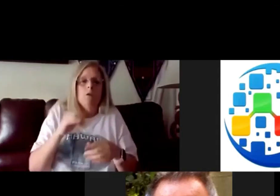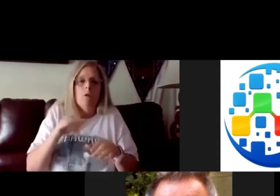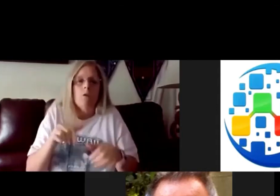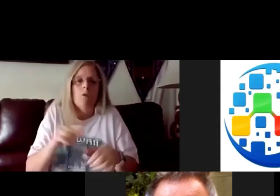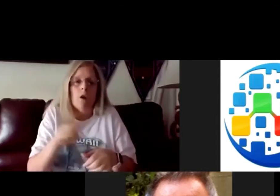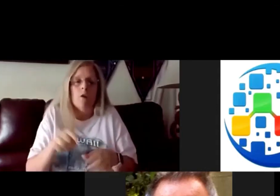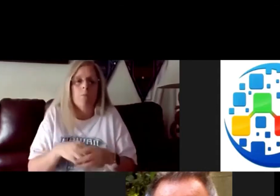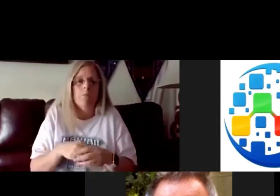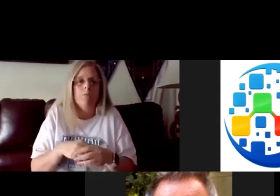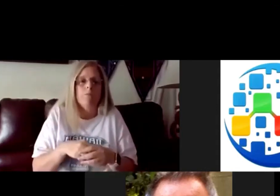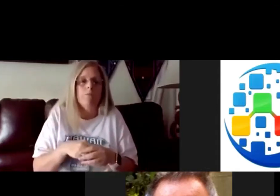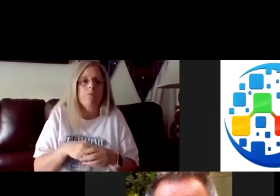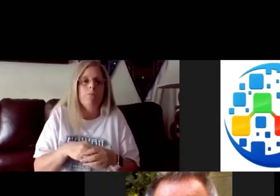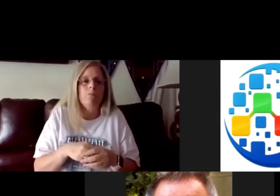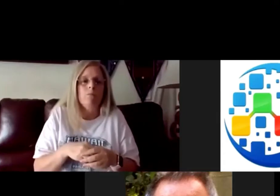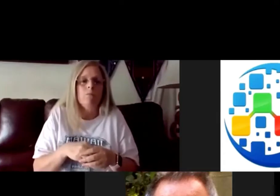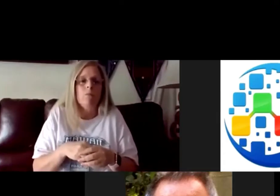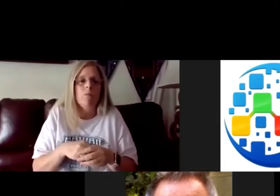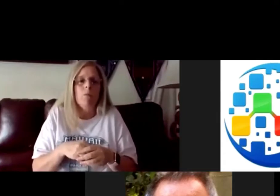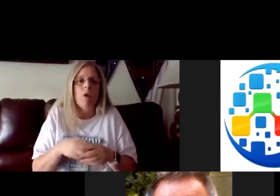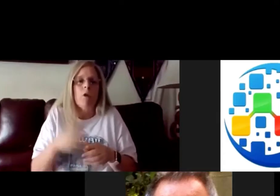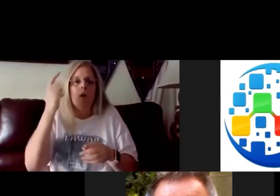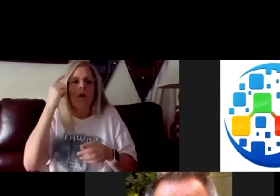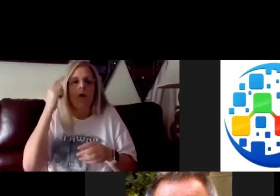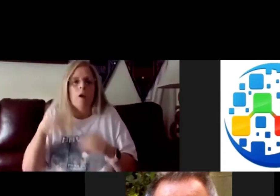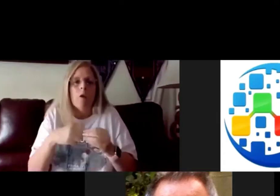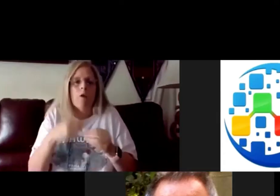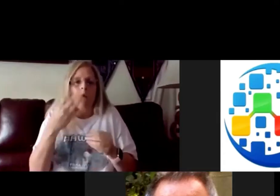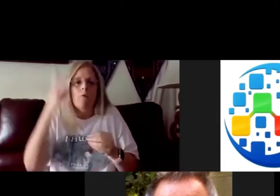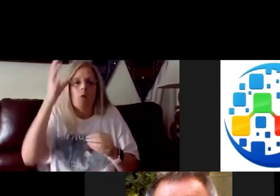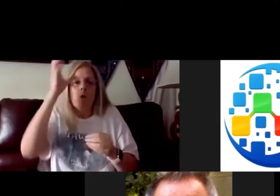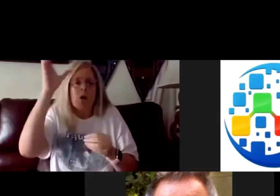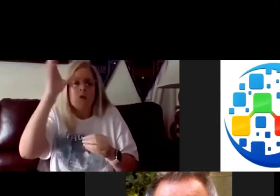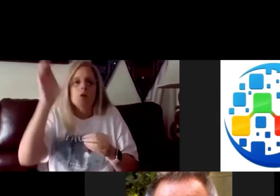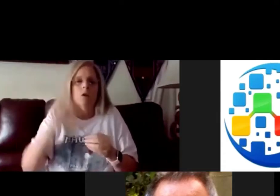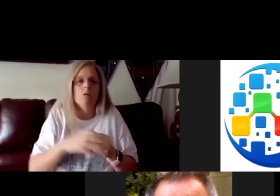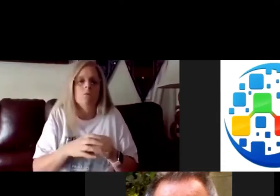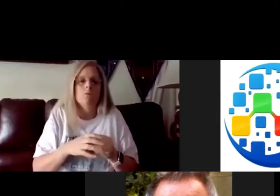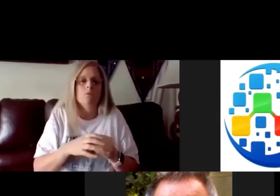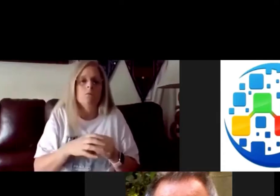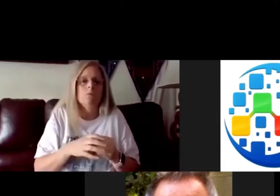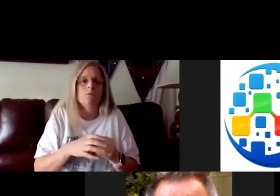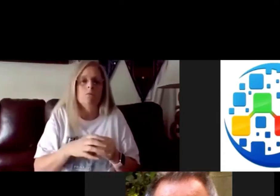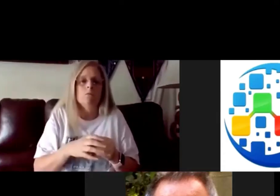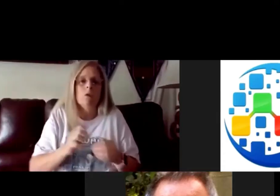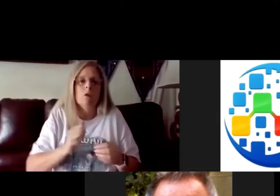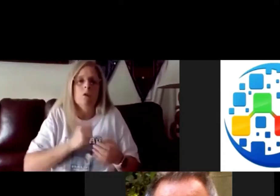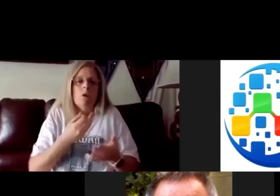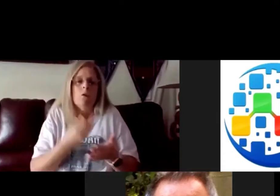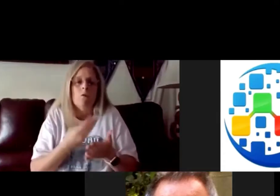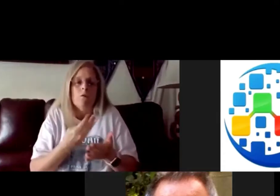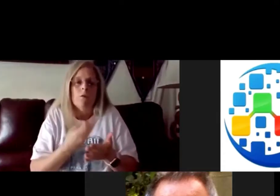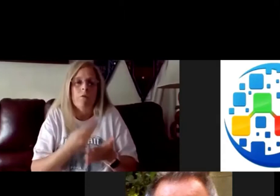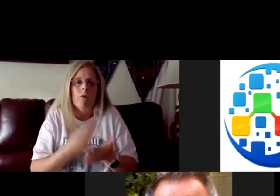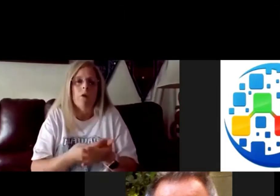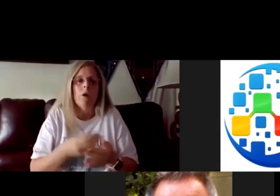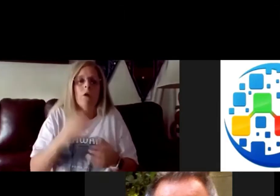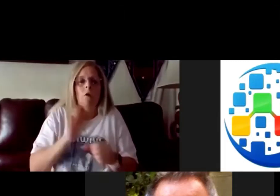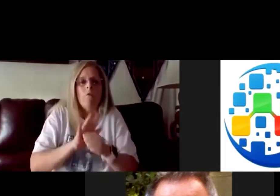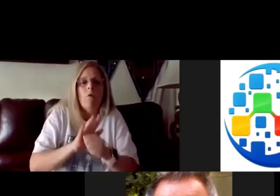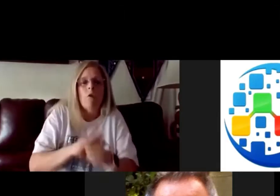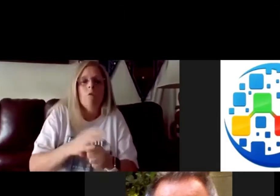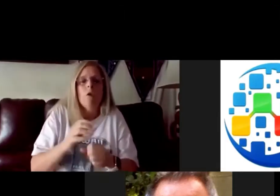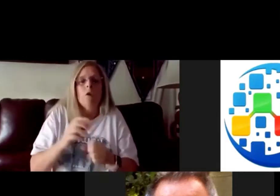worry about it. So as we think about those four concepts, self-funding, forced to be successful,